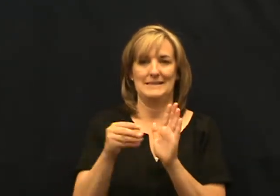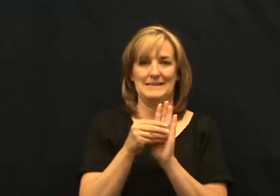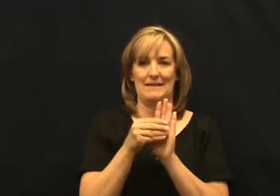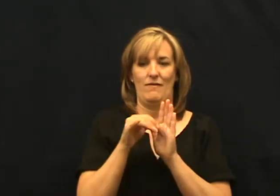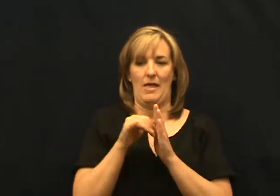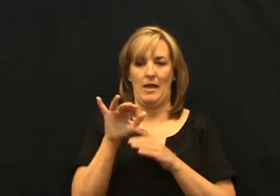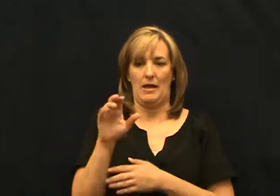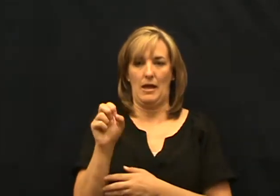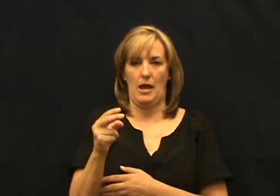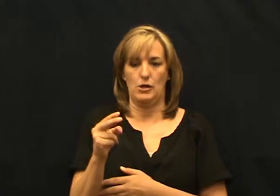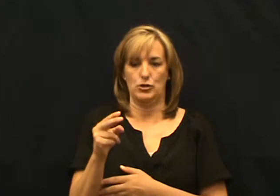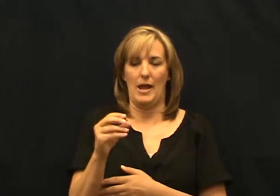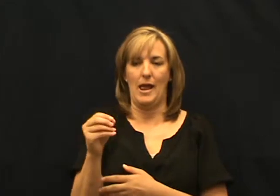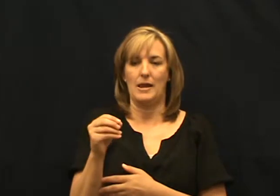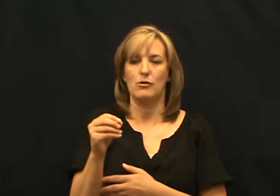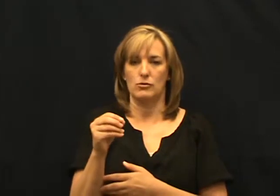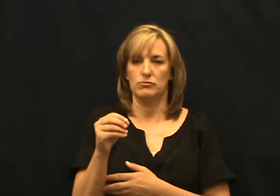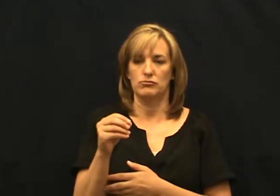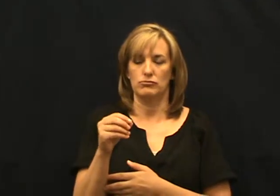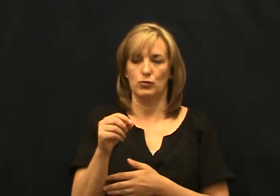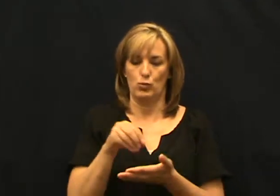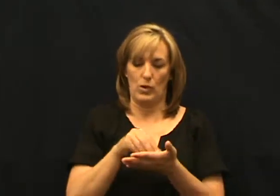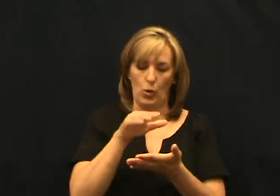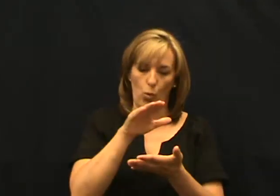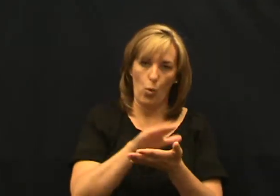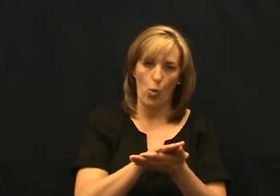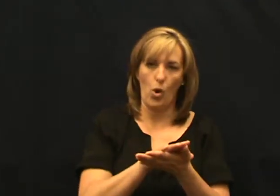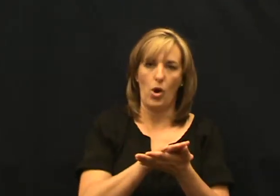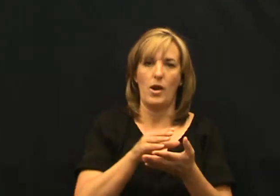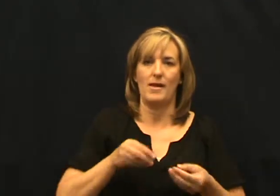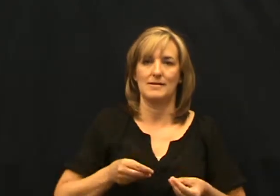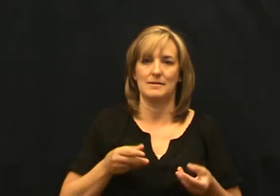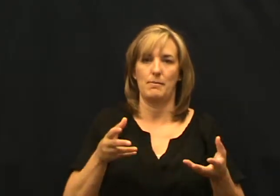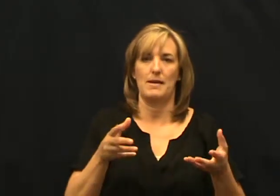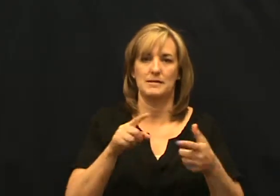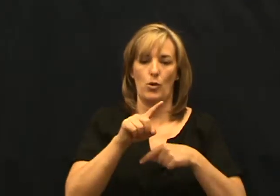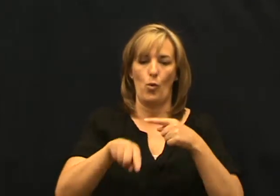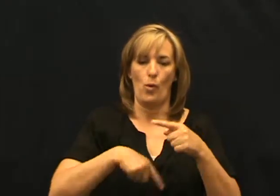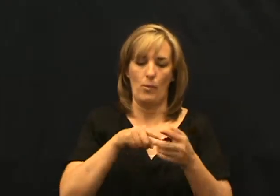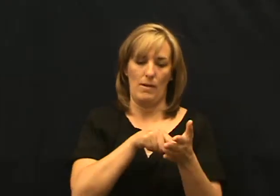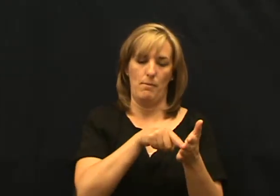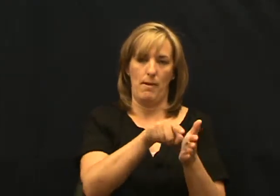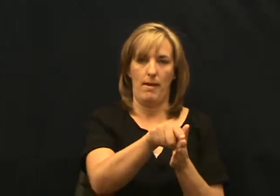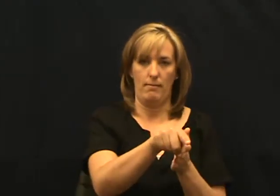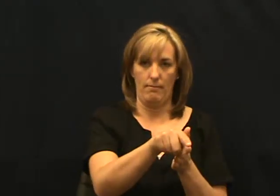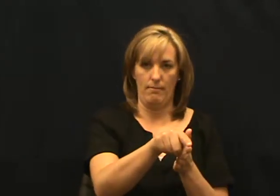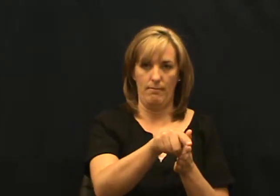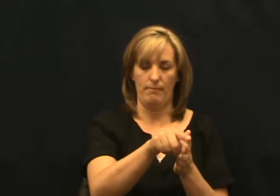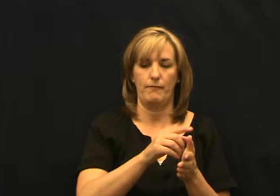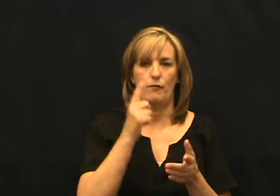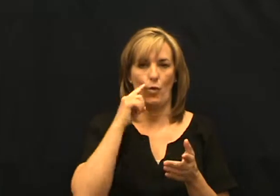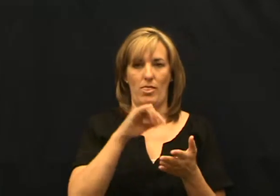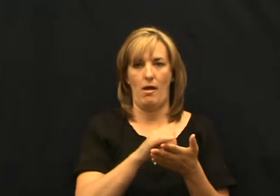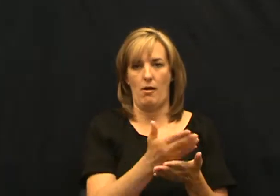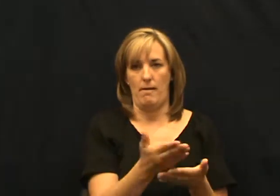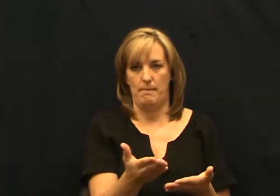pay the cash for that item that we just purchased. Our second learning objective under